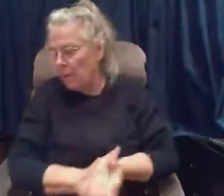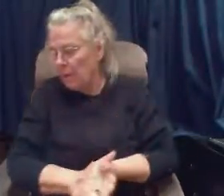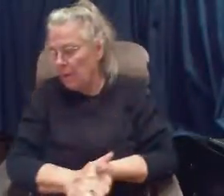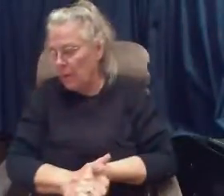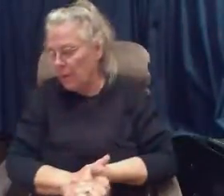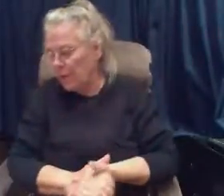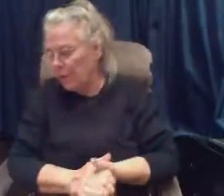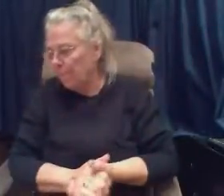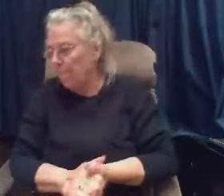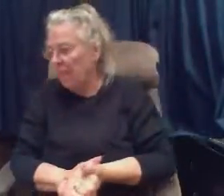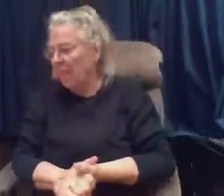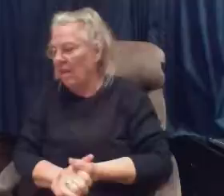Okay.